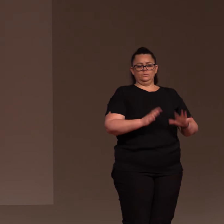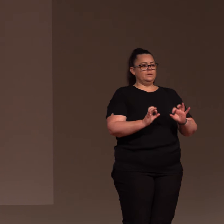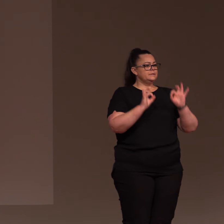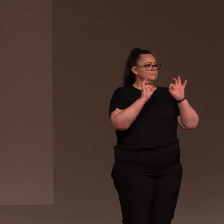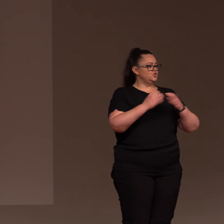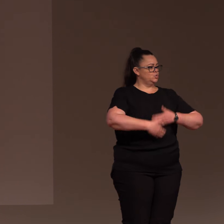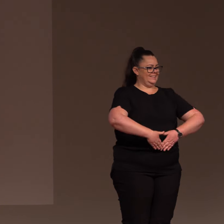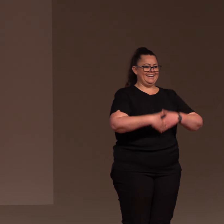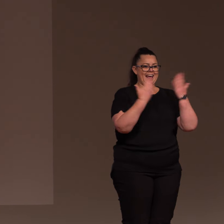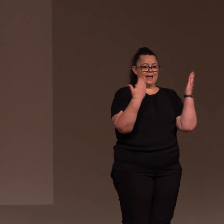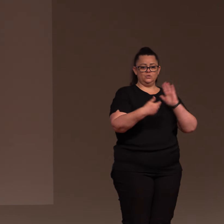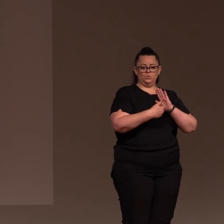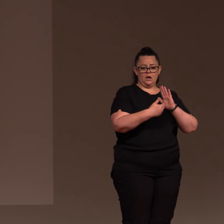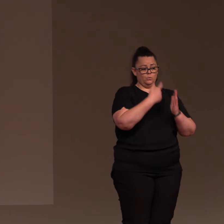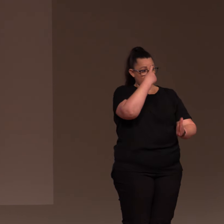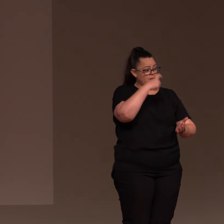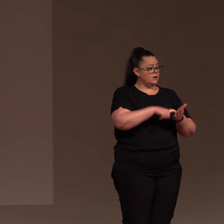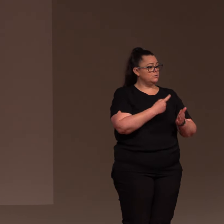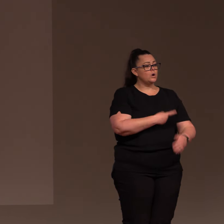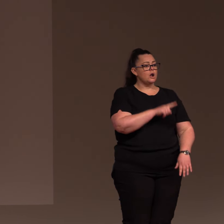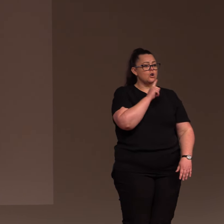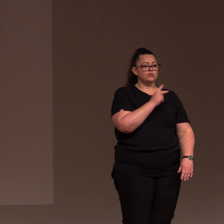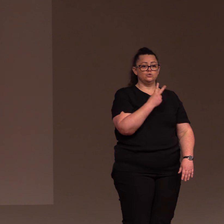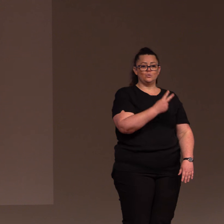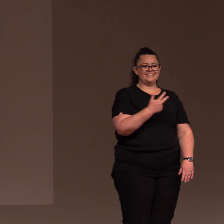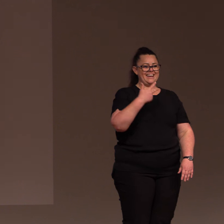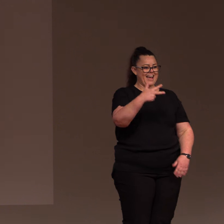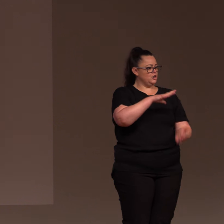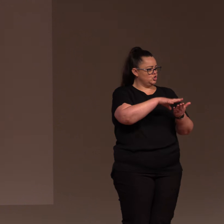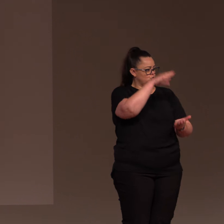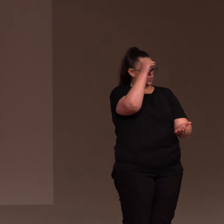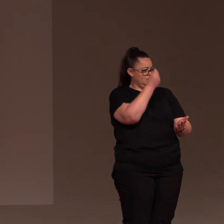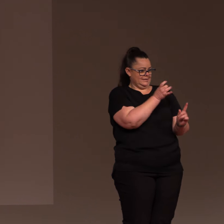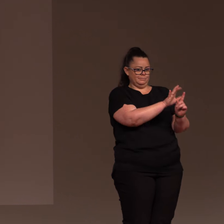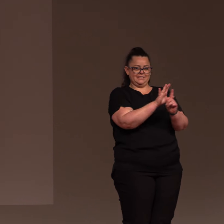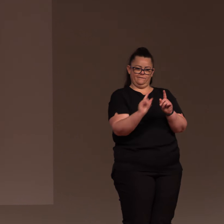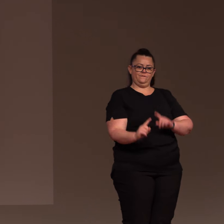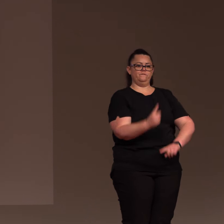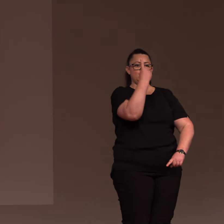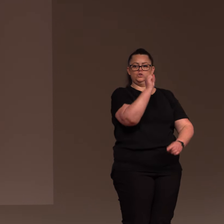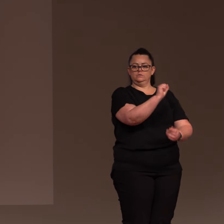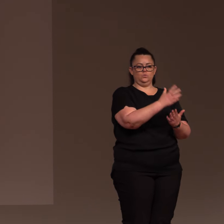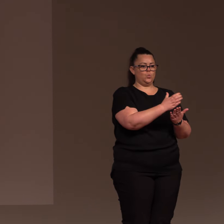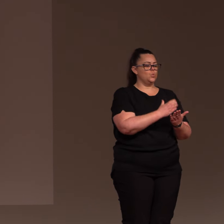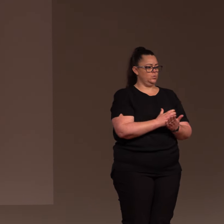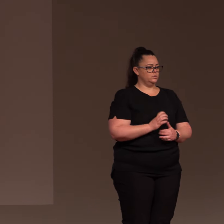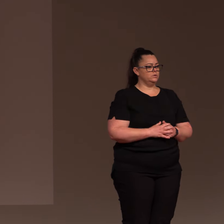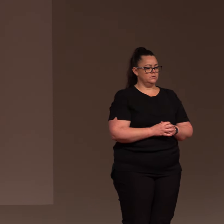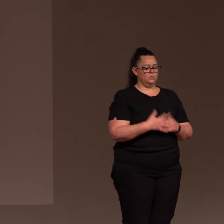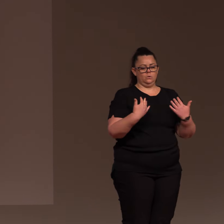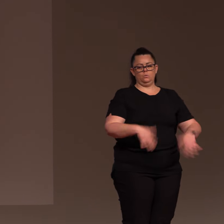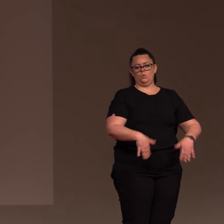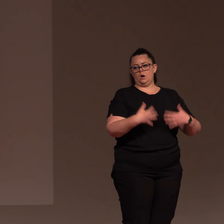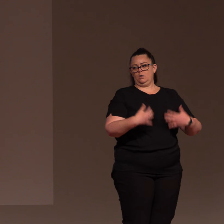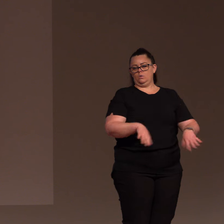the 128 students who have come first in their course. It is such an amazing achievement. I